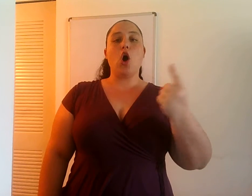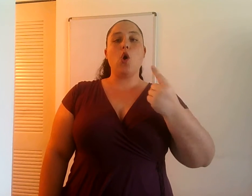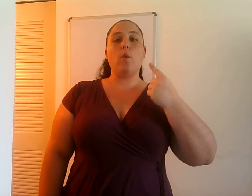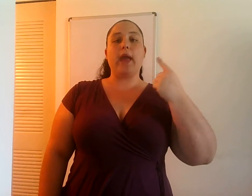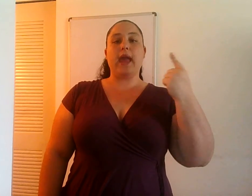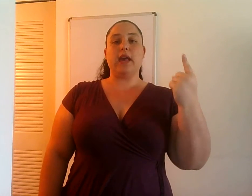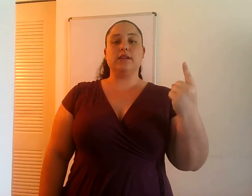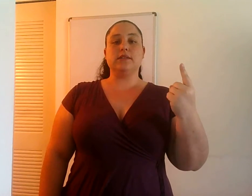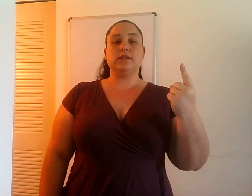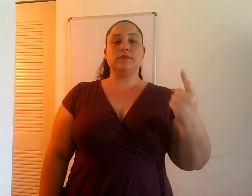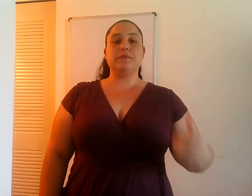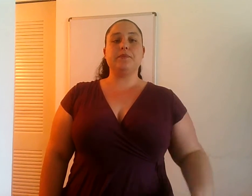Always.